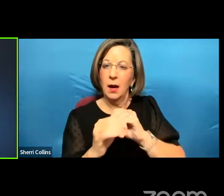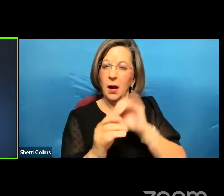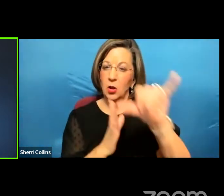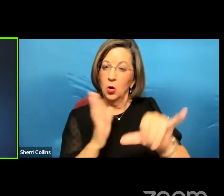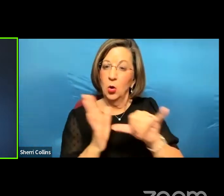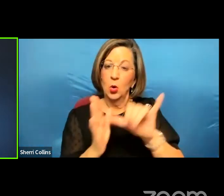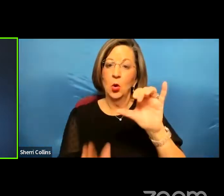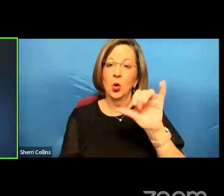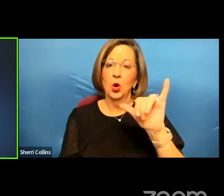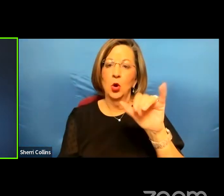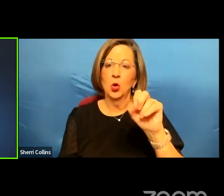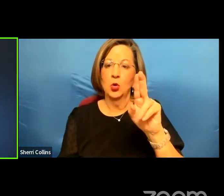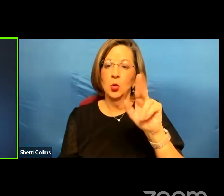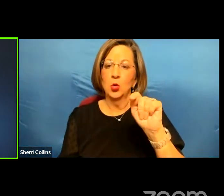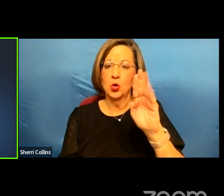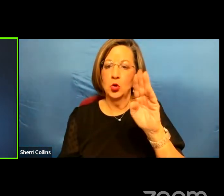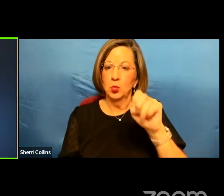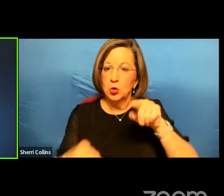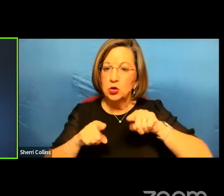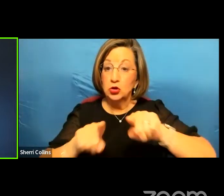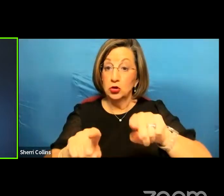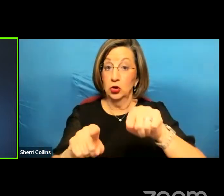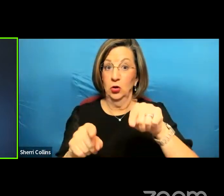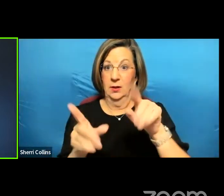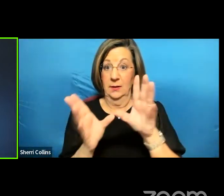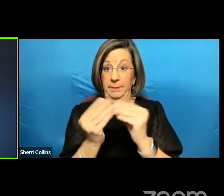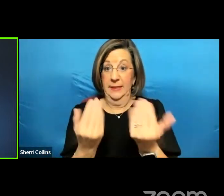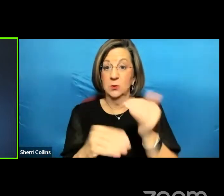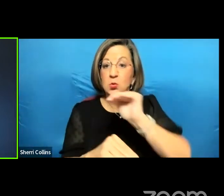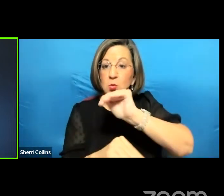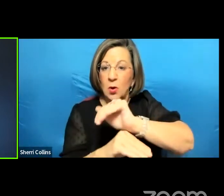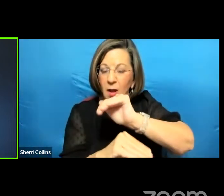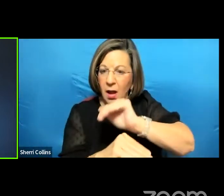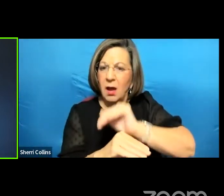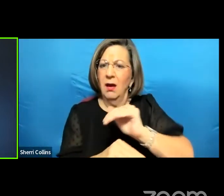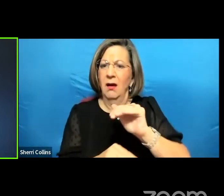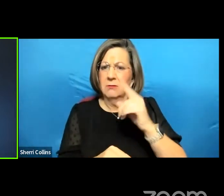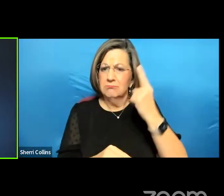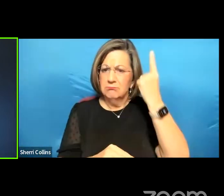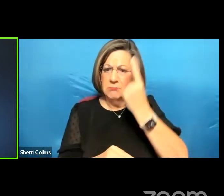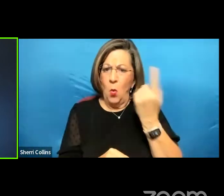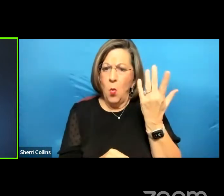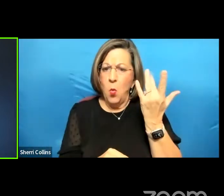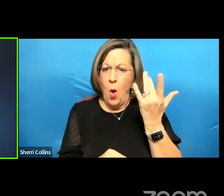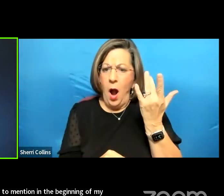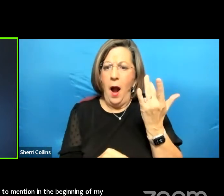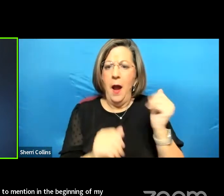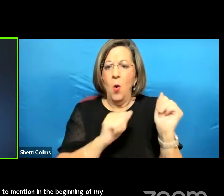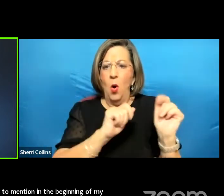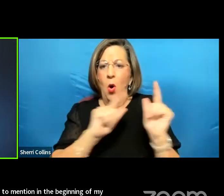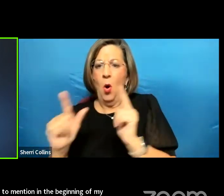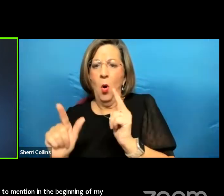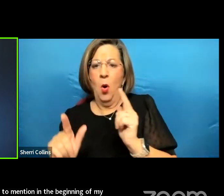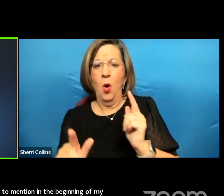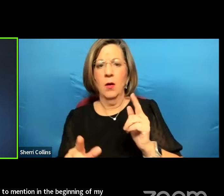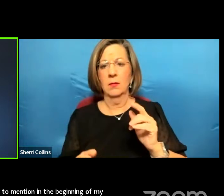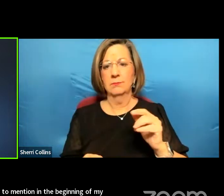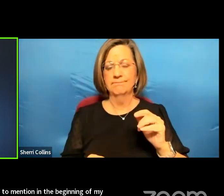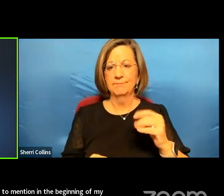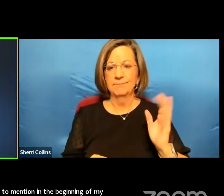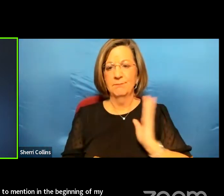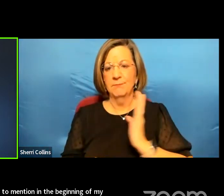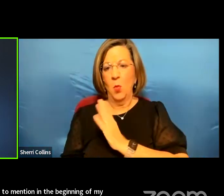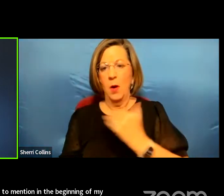report is that on YouTube, during the meeting tonight, there is a